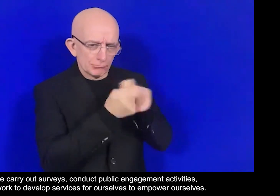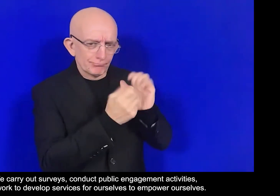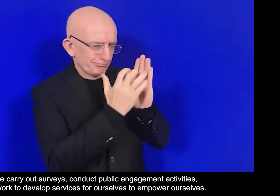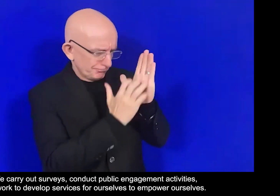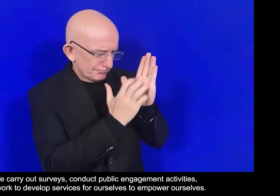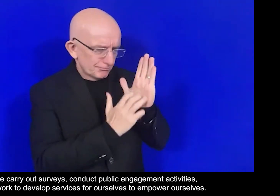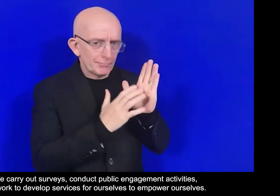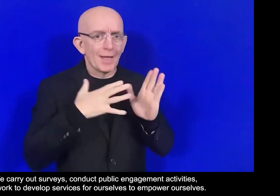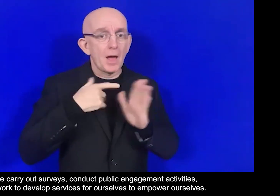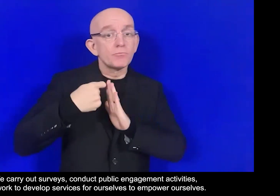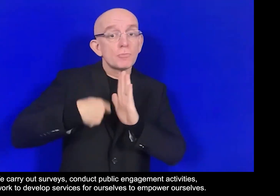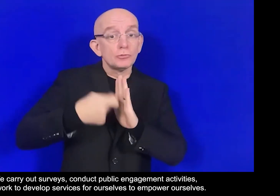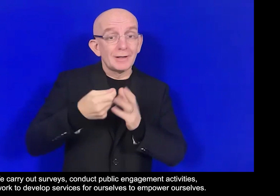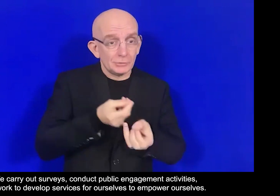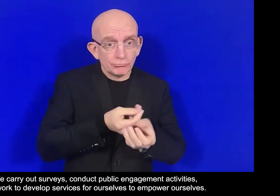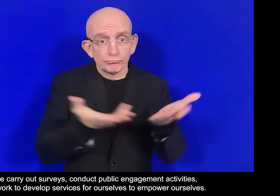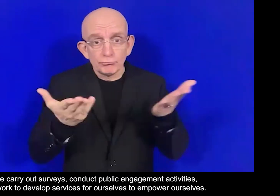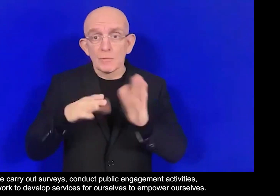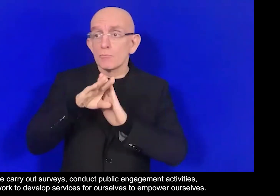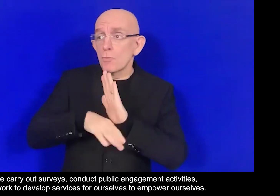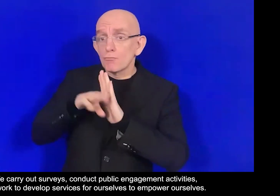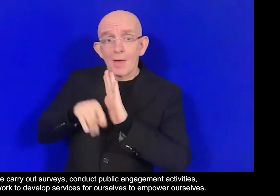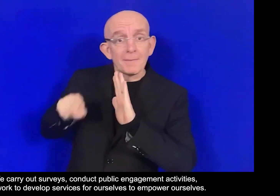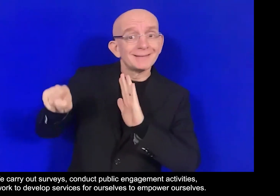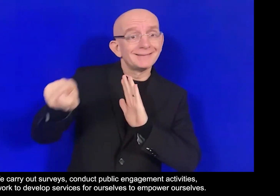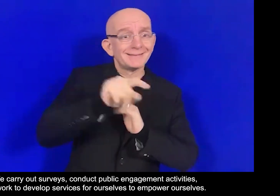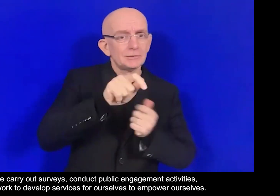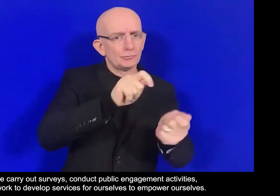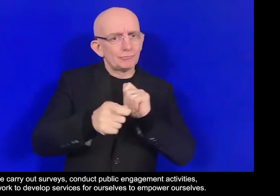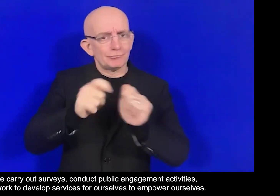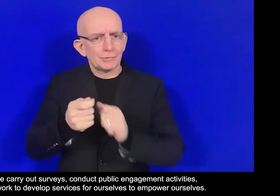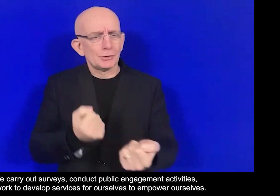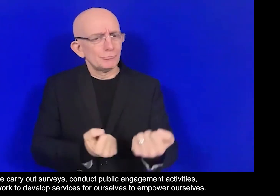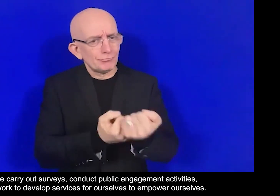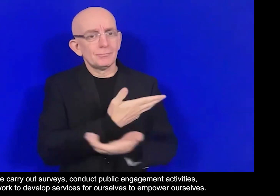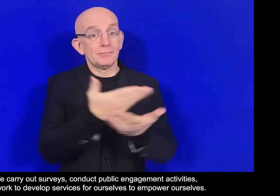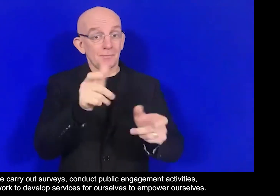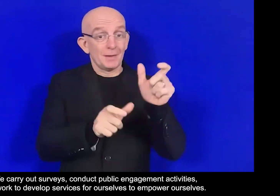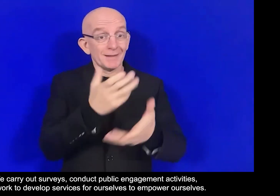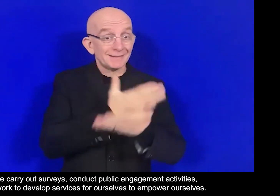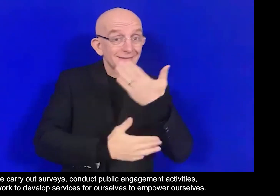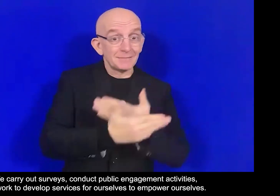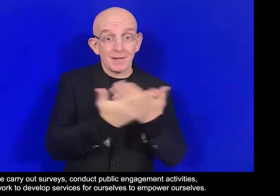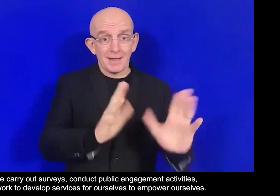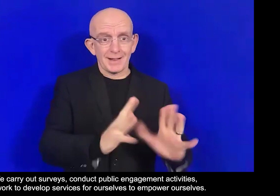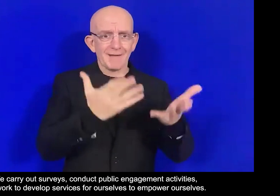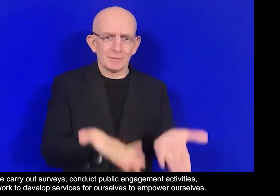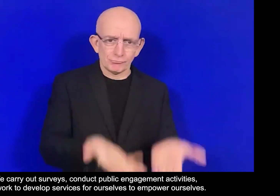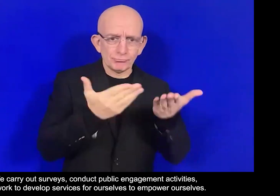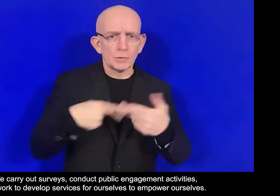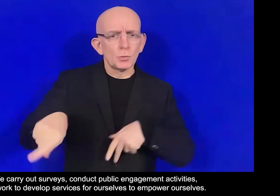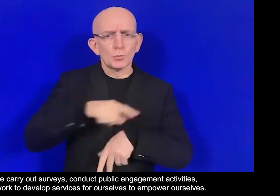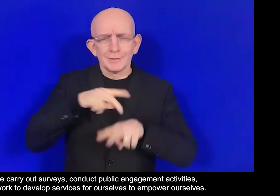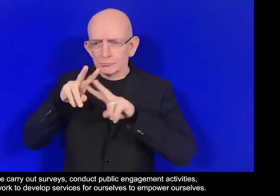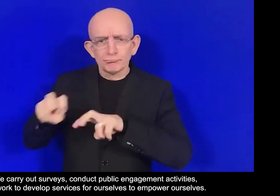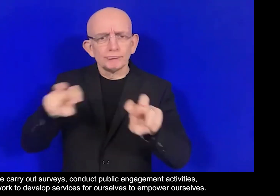conduct public engagement activities. We work to develop services for ourselves to empower